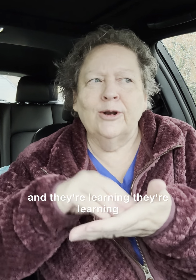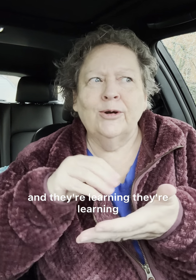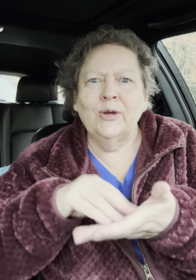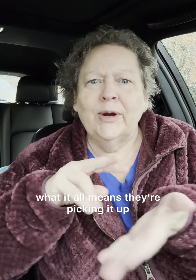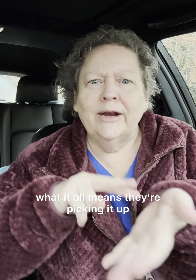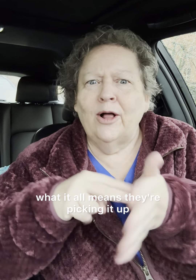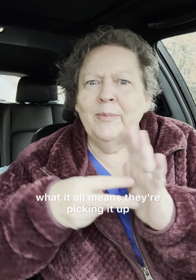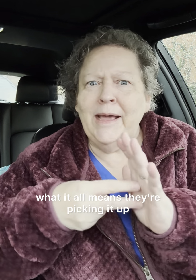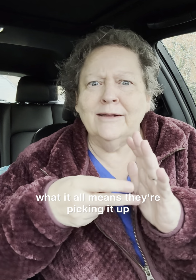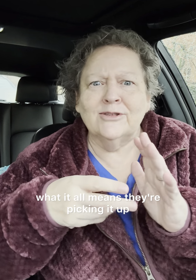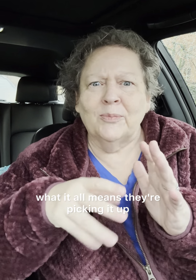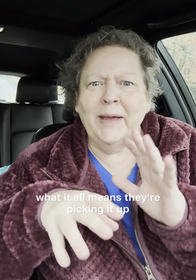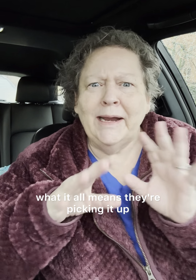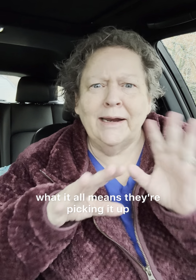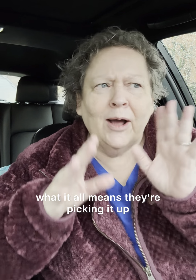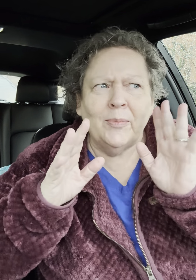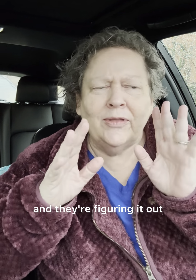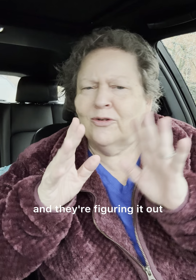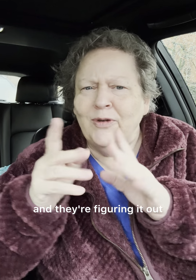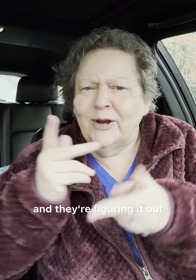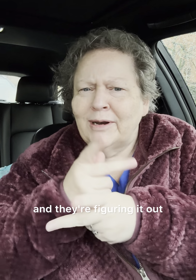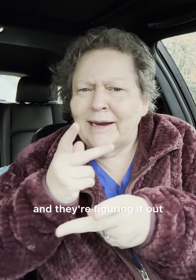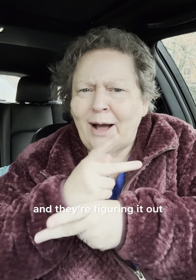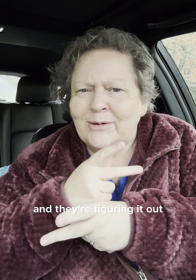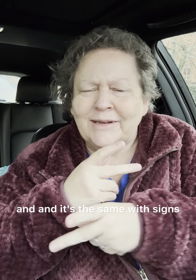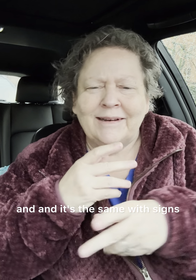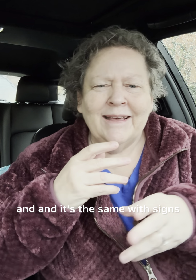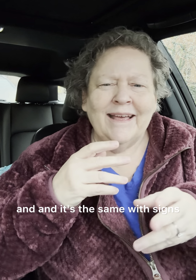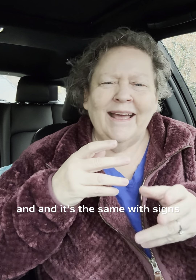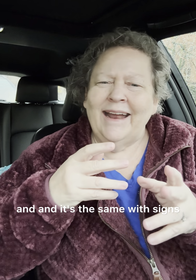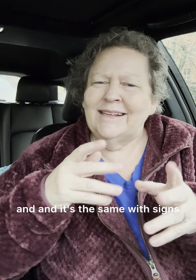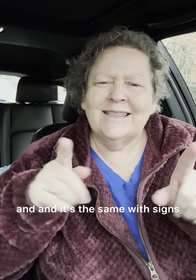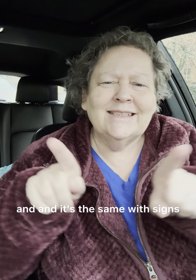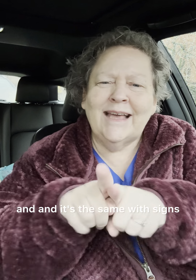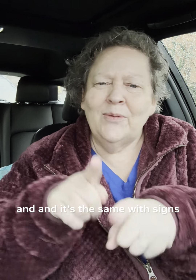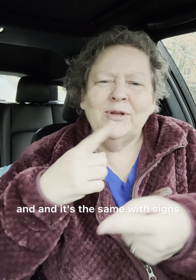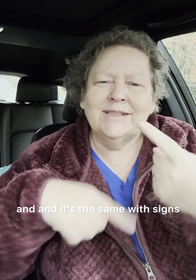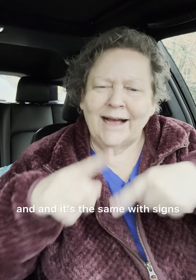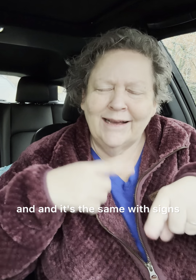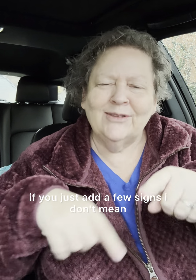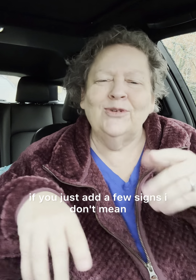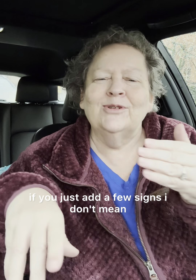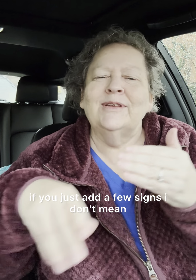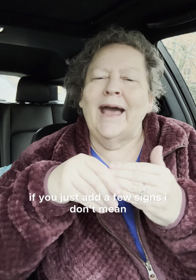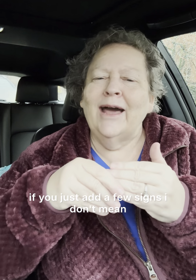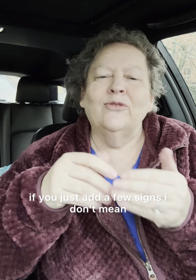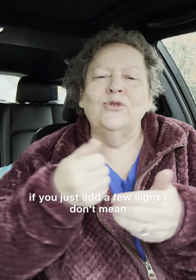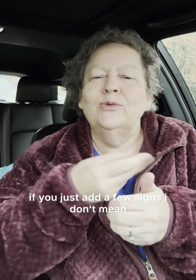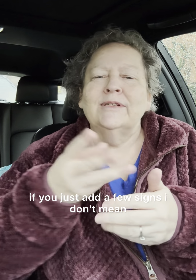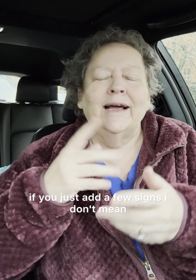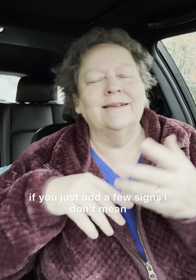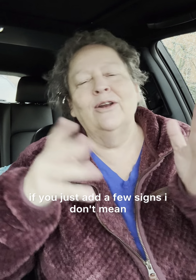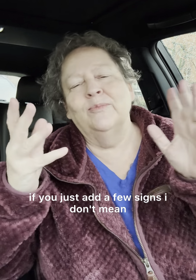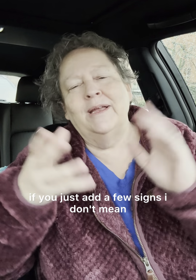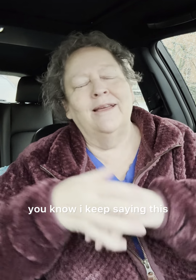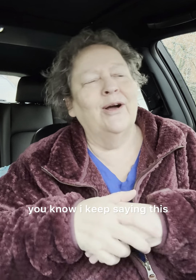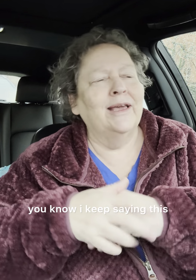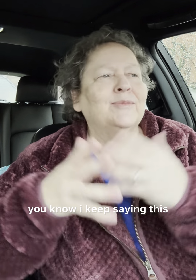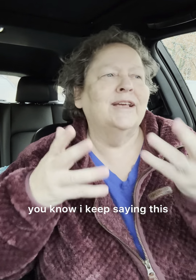learning what it all means. They're picking it up and they're figuring it out. And it's the same with signs. If you just add a few signs, I don't mean, I keep saying this,